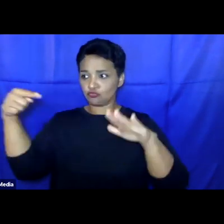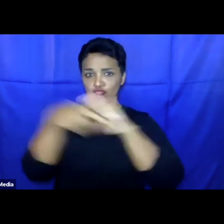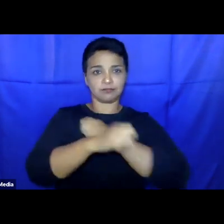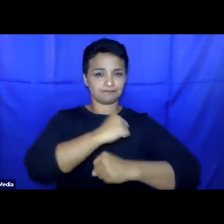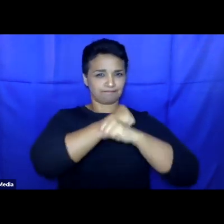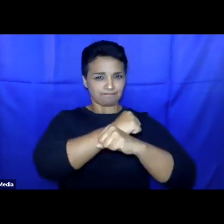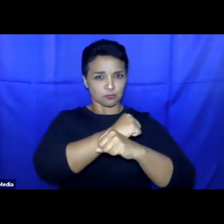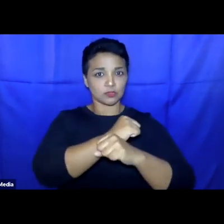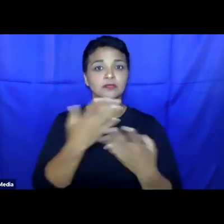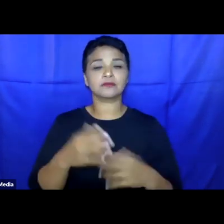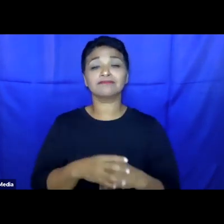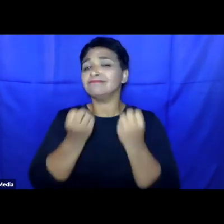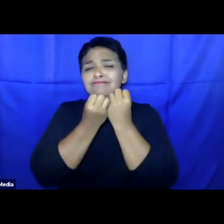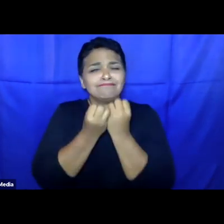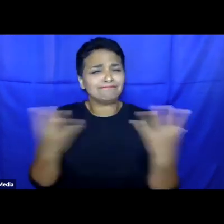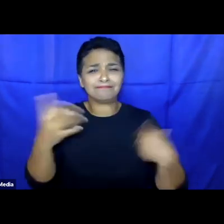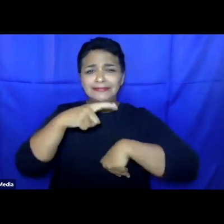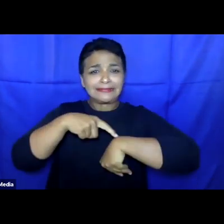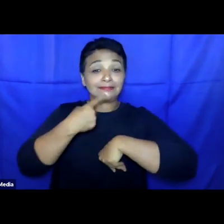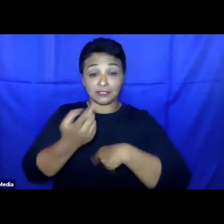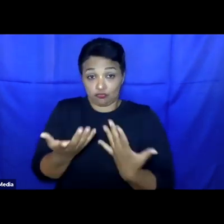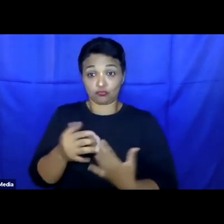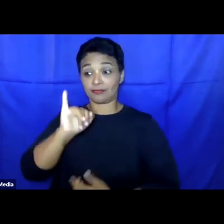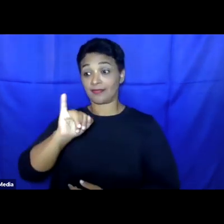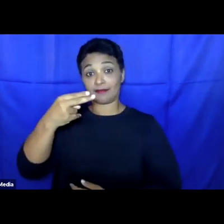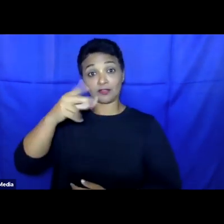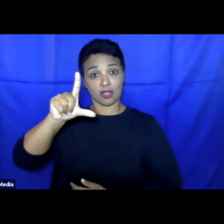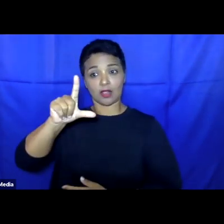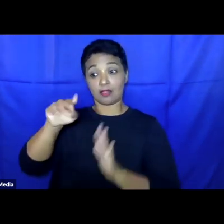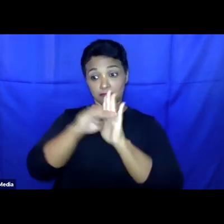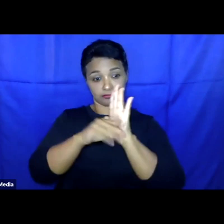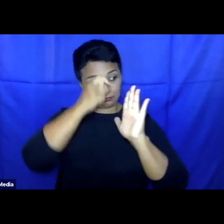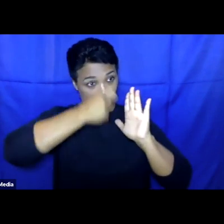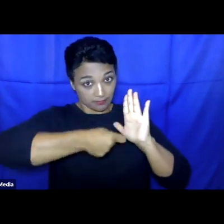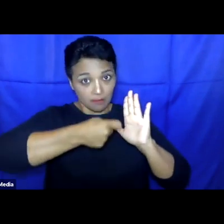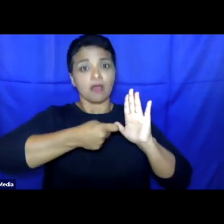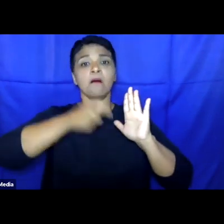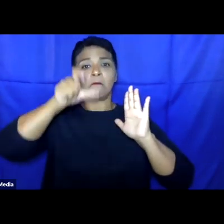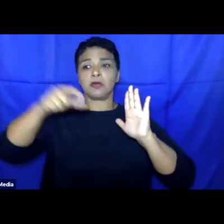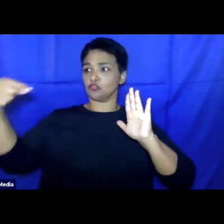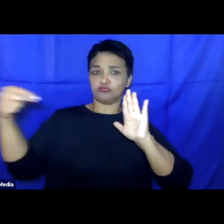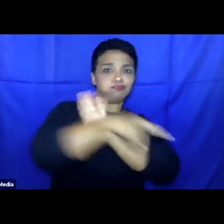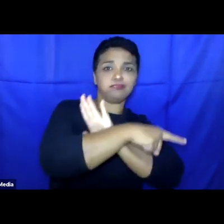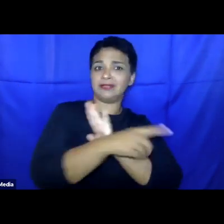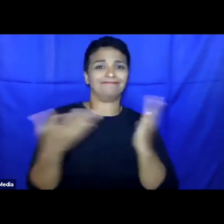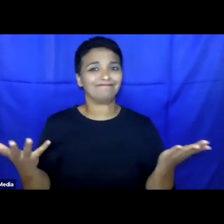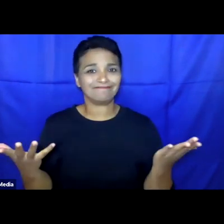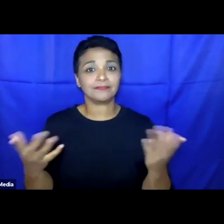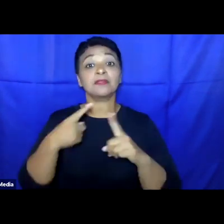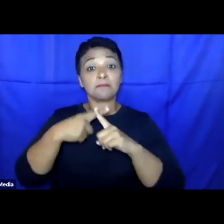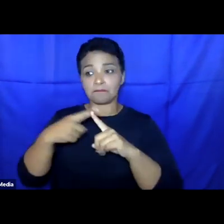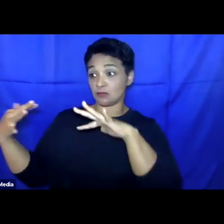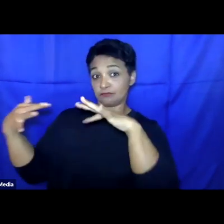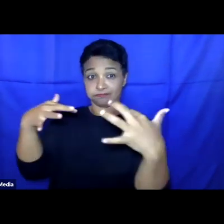many times, if IHL was respected, there would be much less displacement due to armed conflict, both internal and